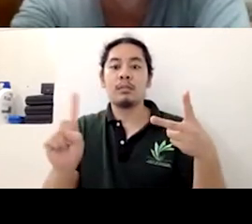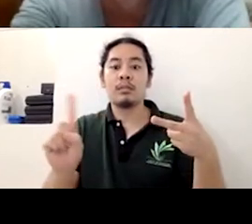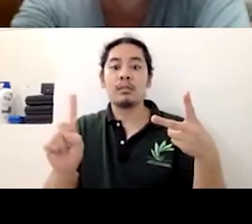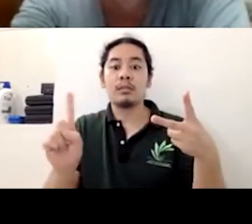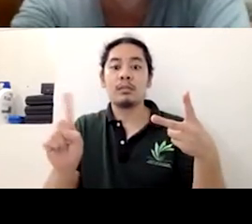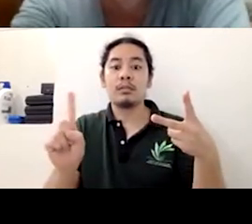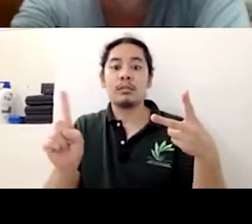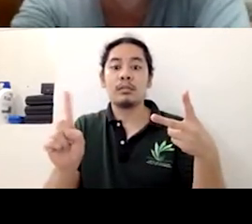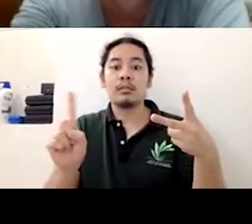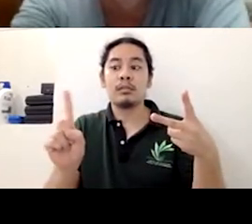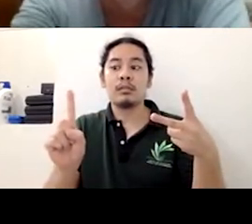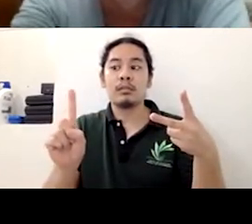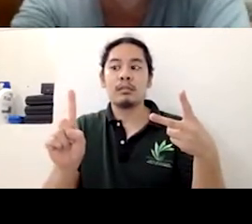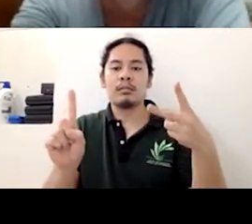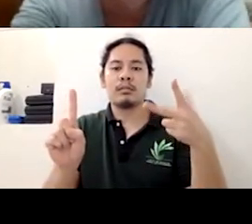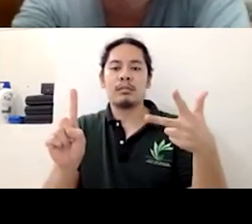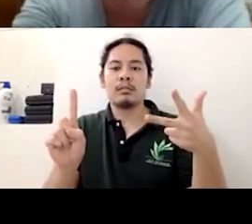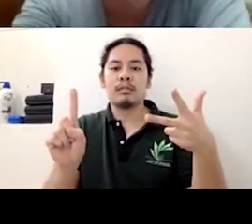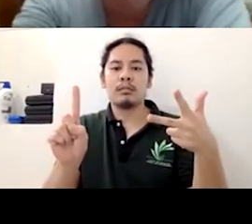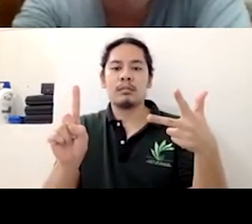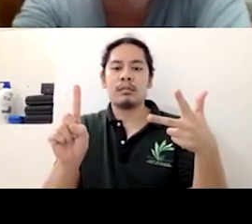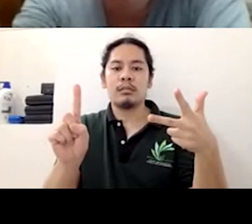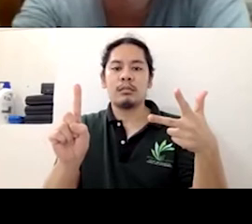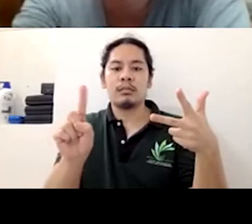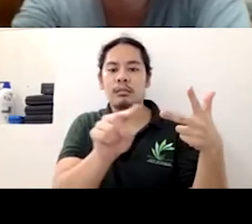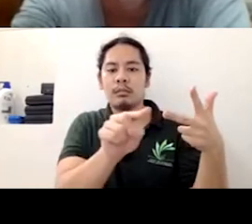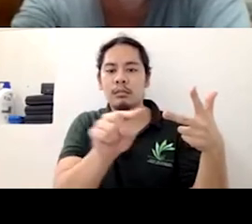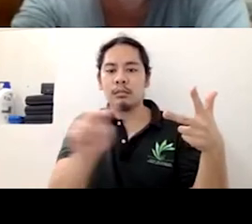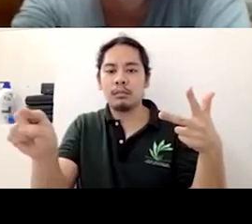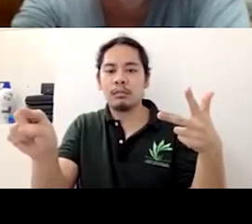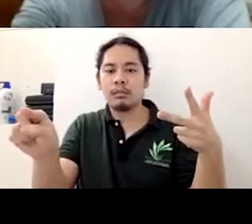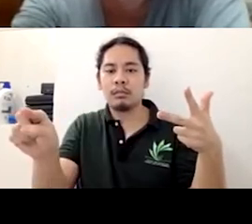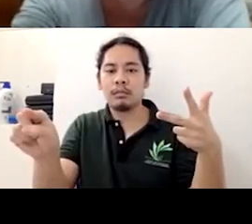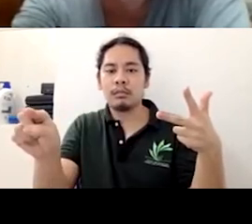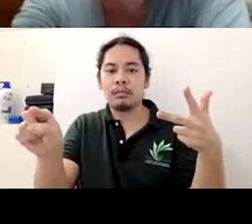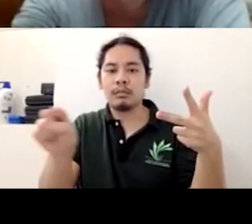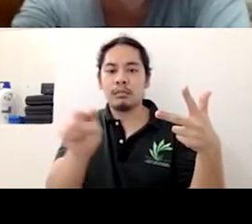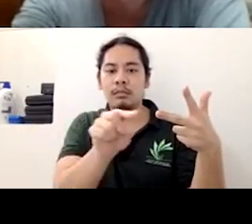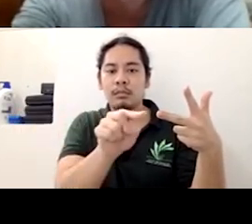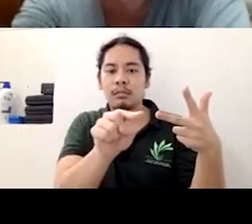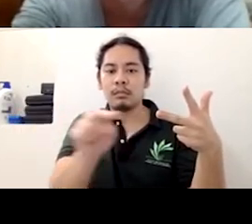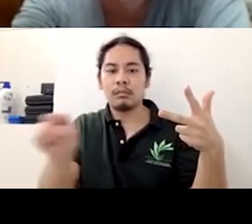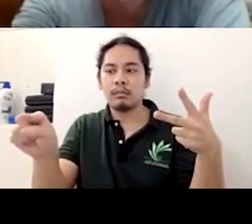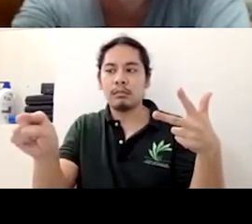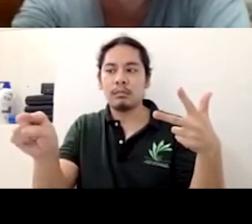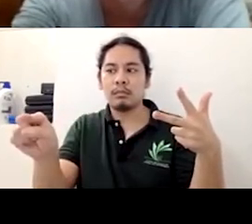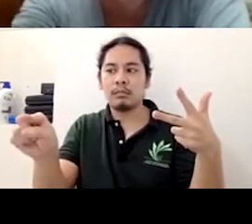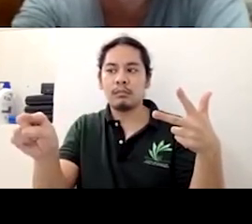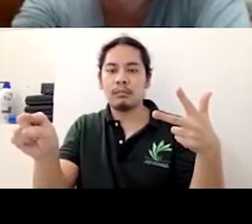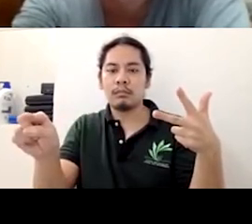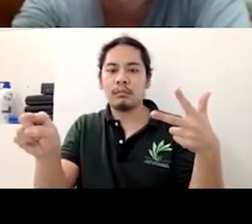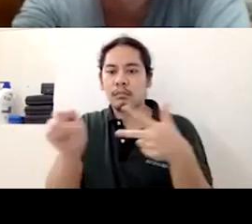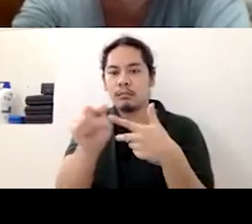is just one, right? And then what has the movement? Mhm. Okay. And then